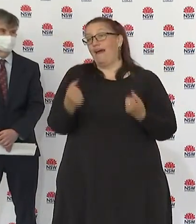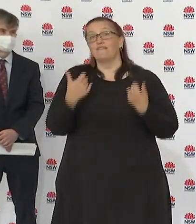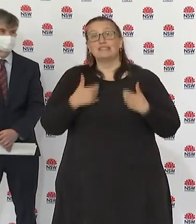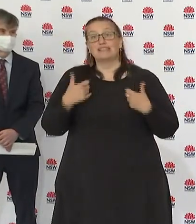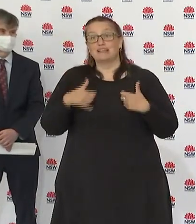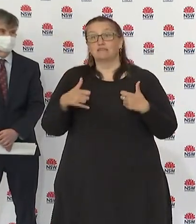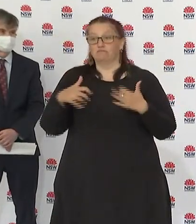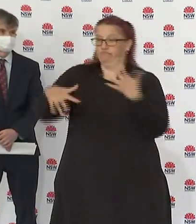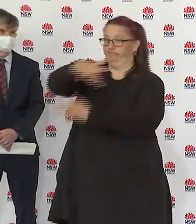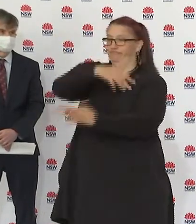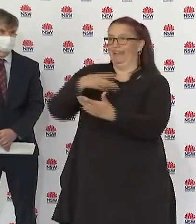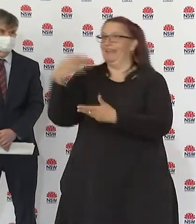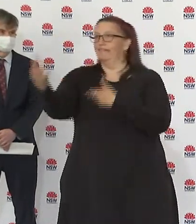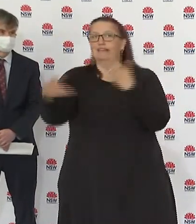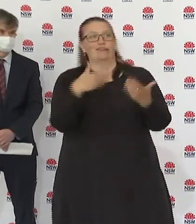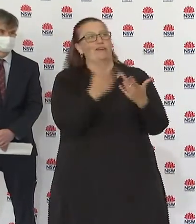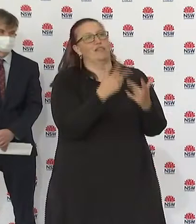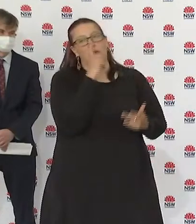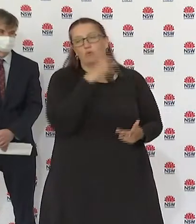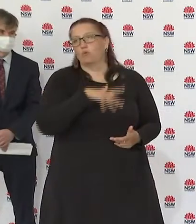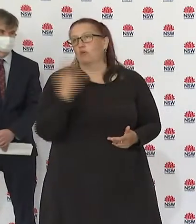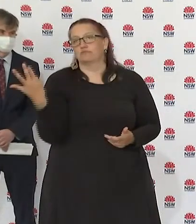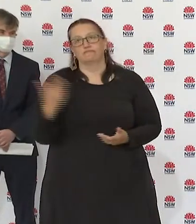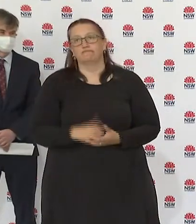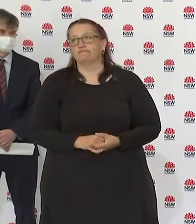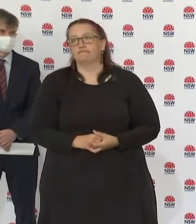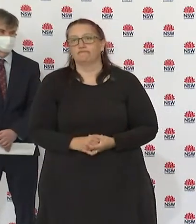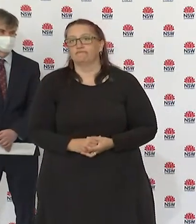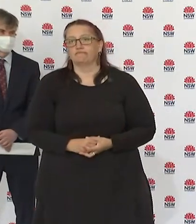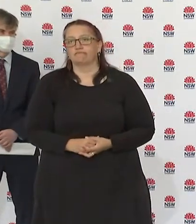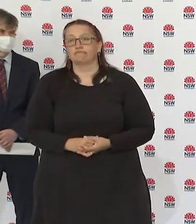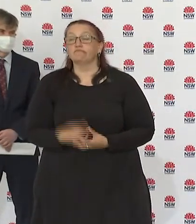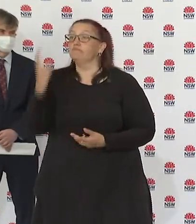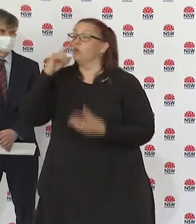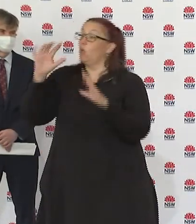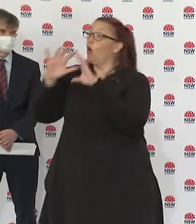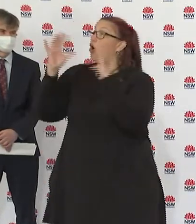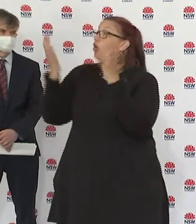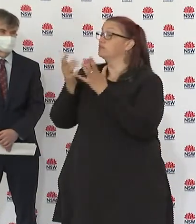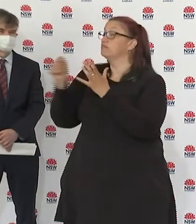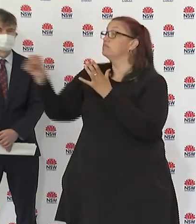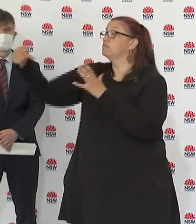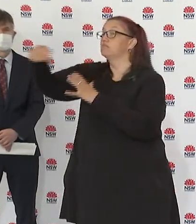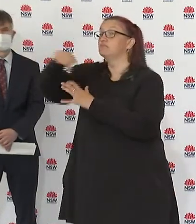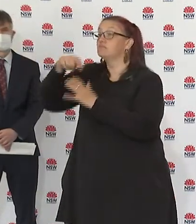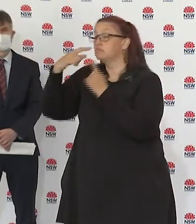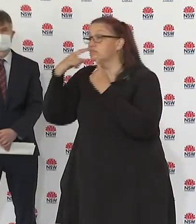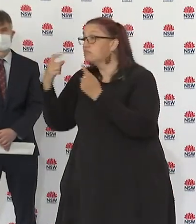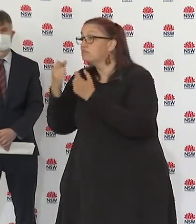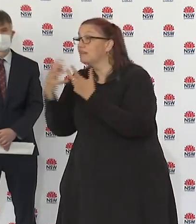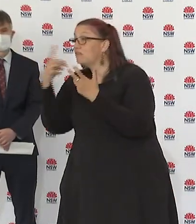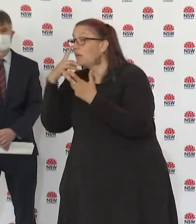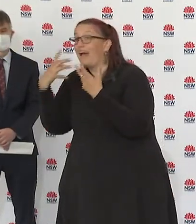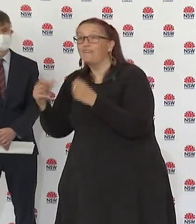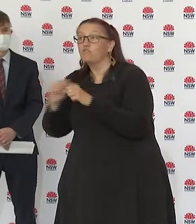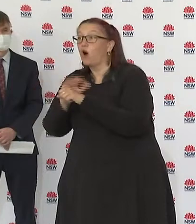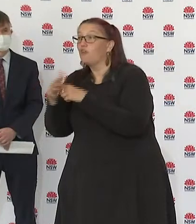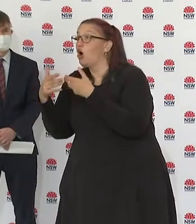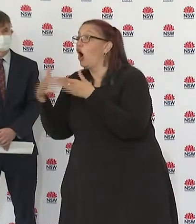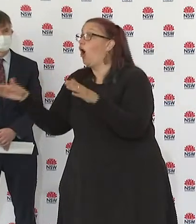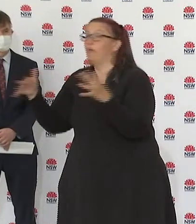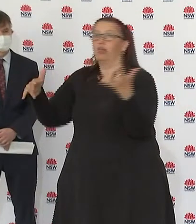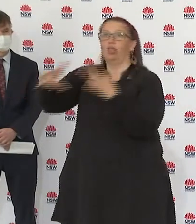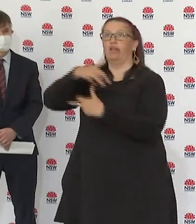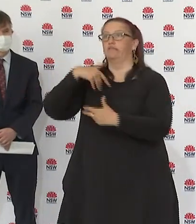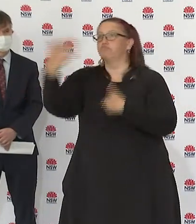when we open up, because we've seen around the world that when you have too many people who've been infectious in the community and you open up too early,